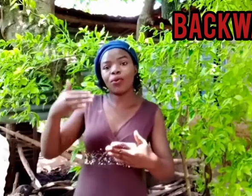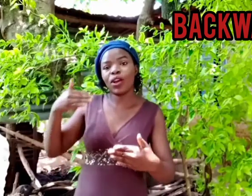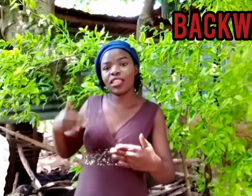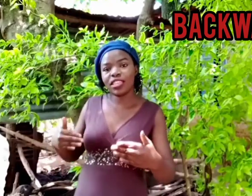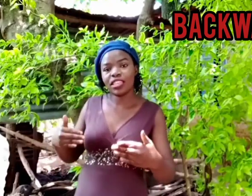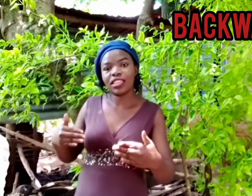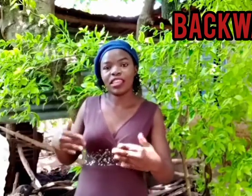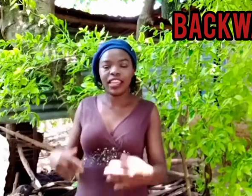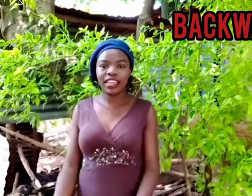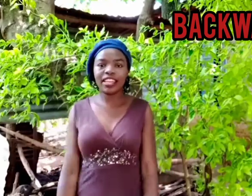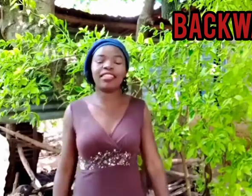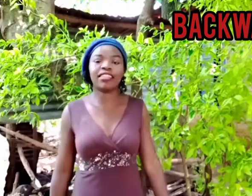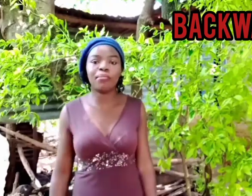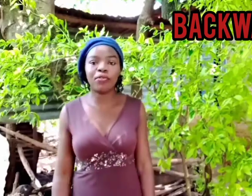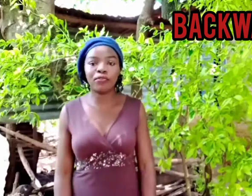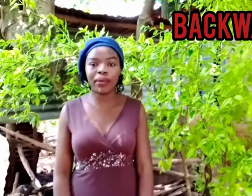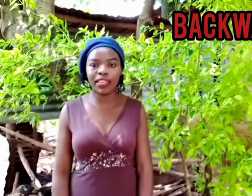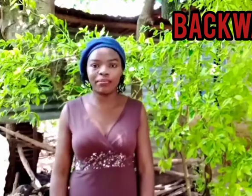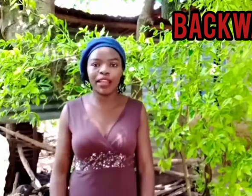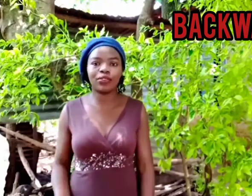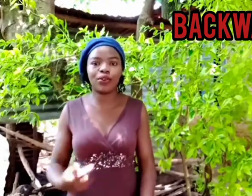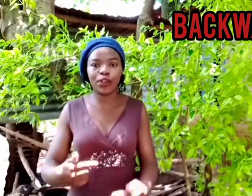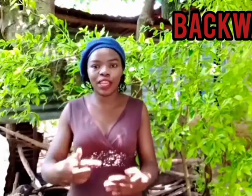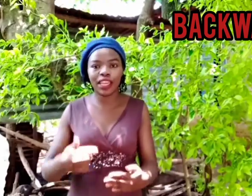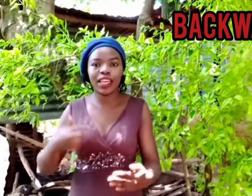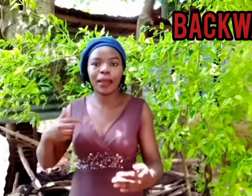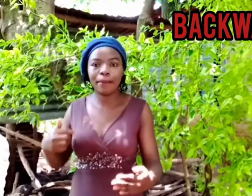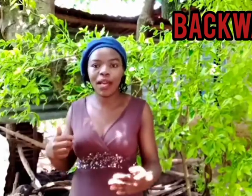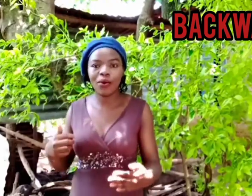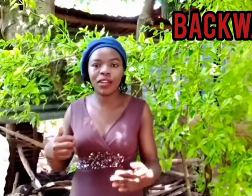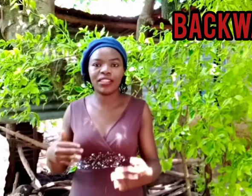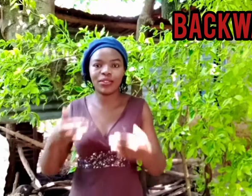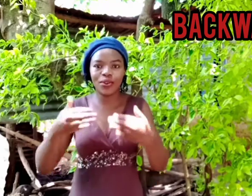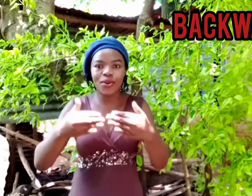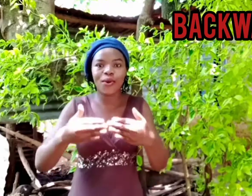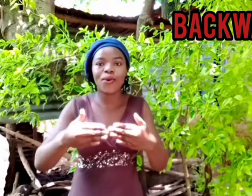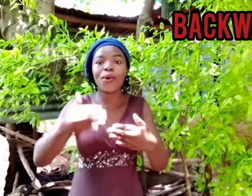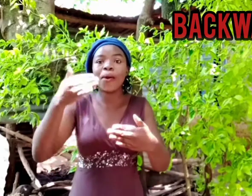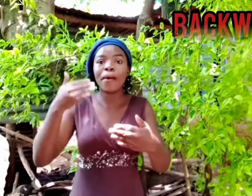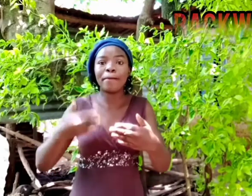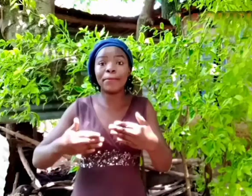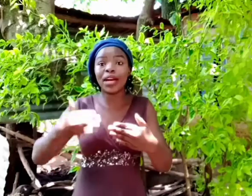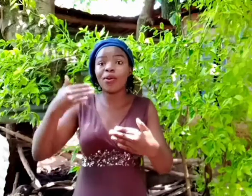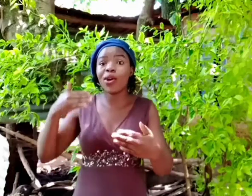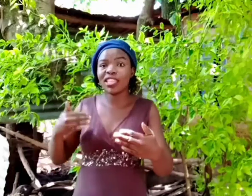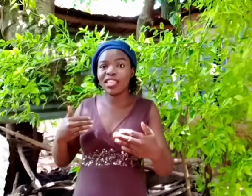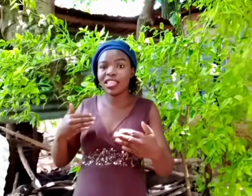Backward. It does the same movement but going backward. So backward.